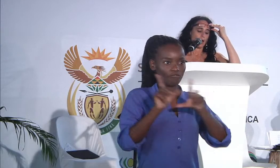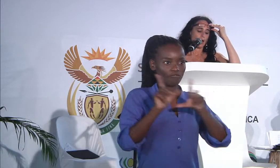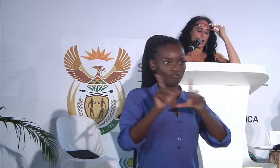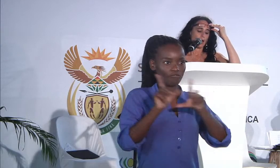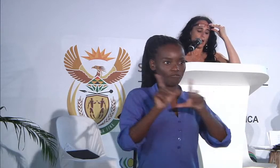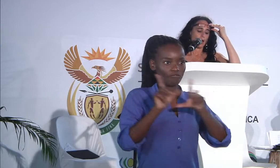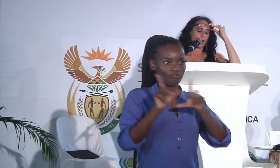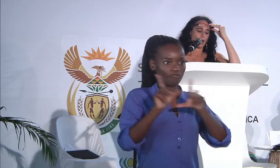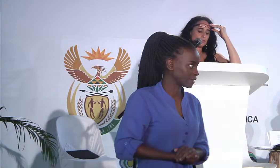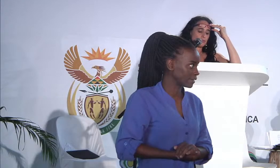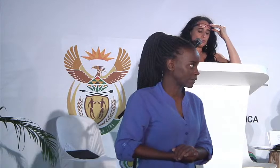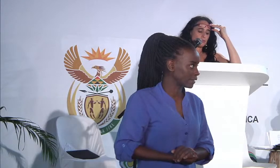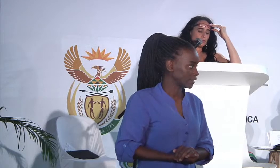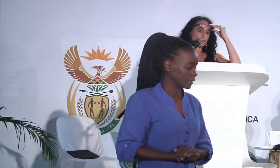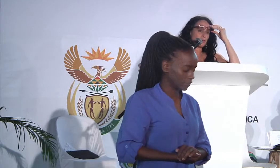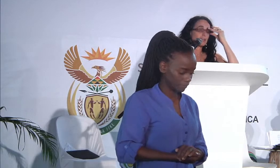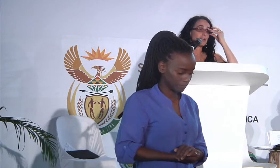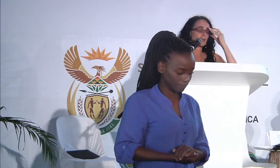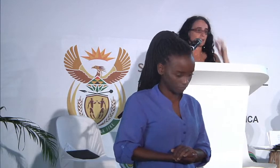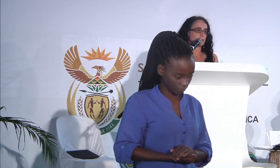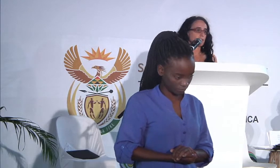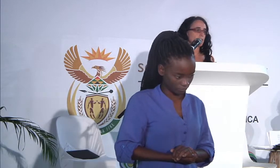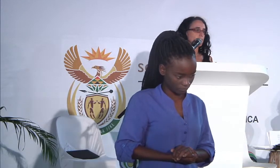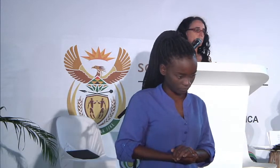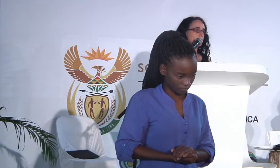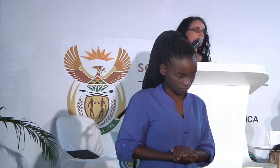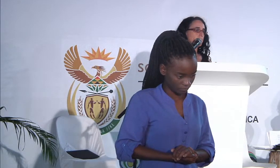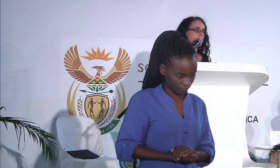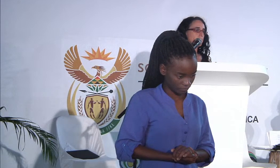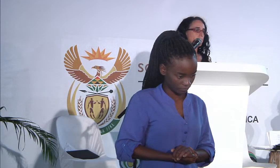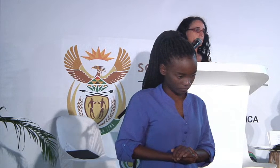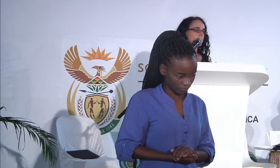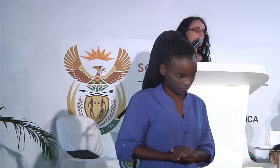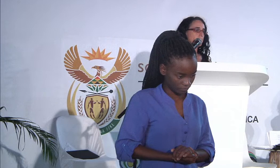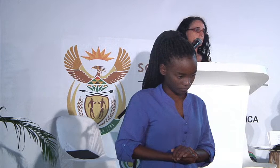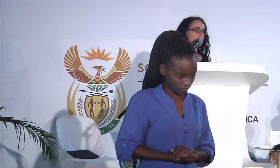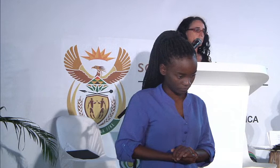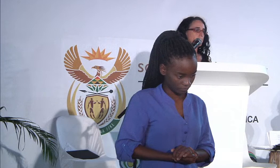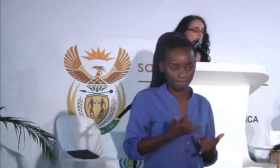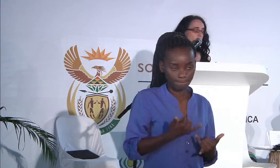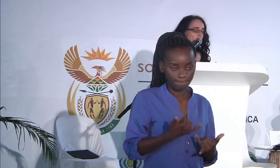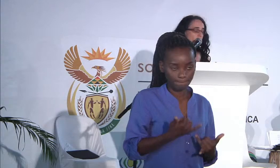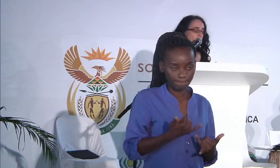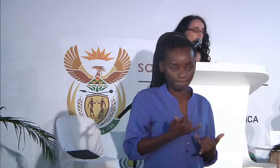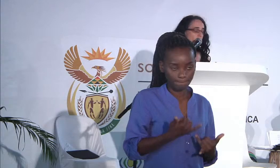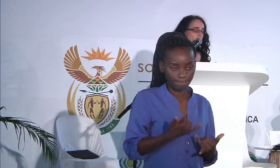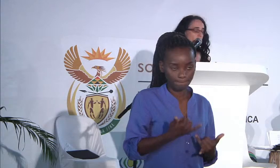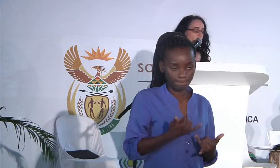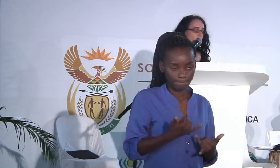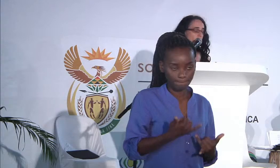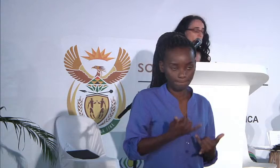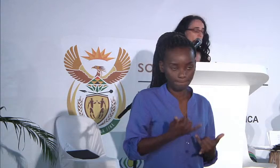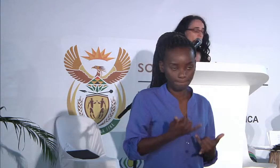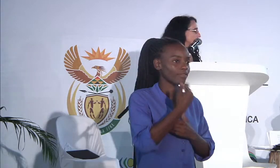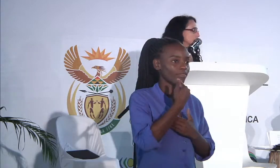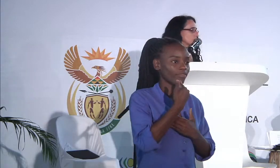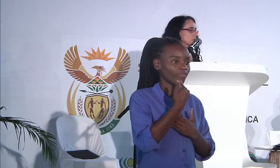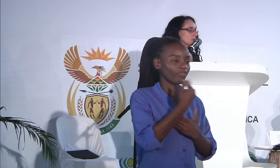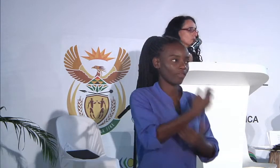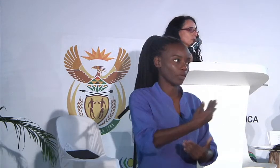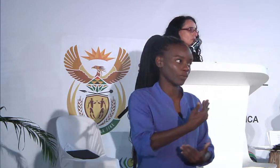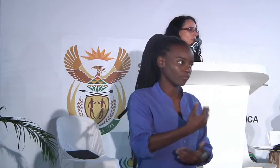I'd like to really end by saying a huge thank you to